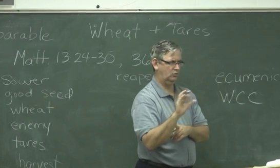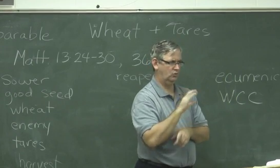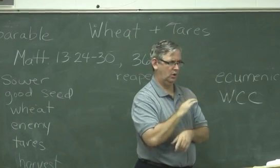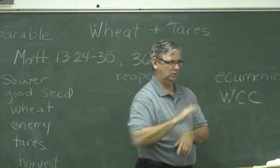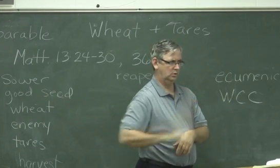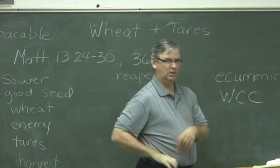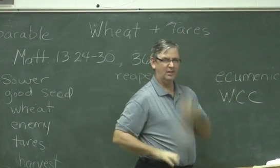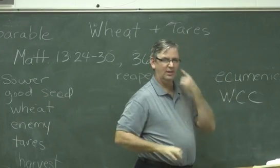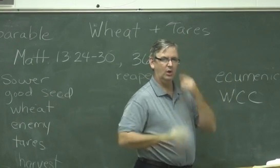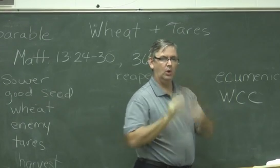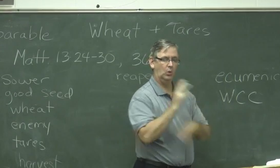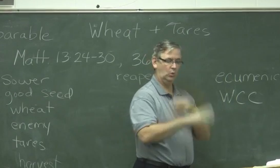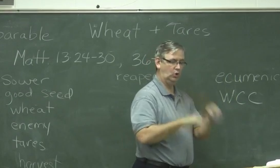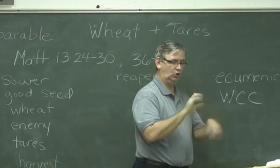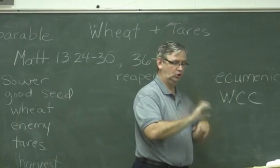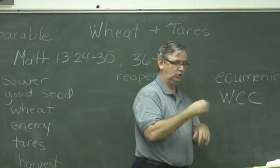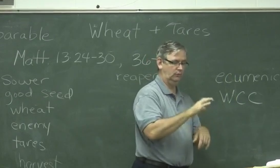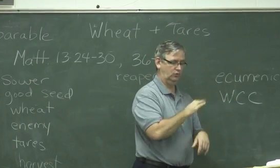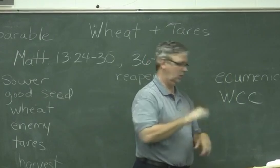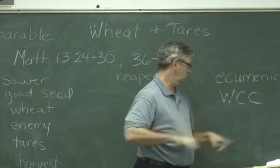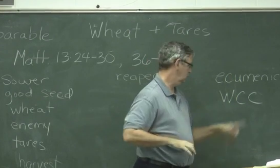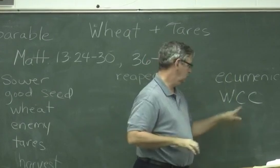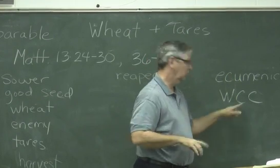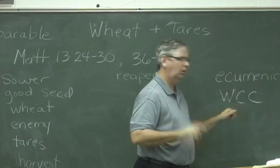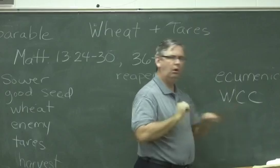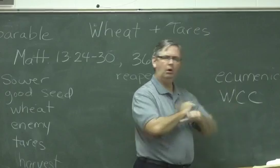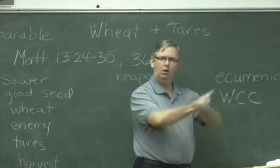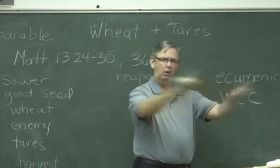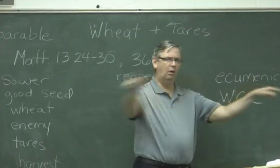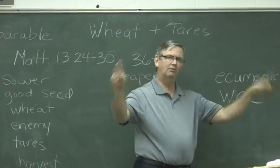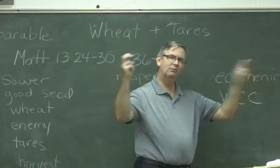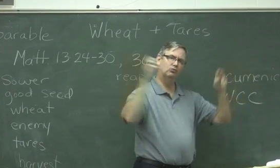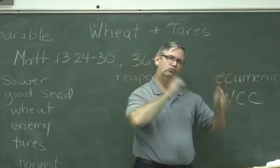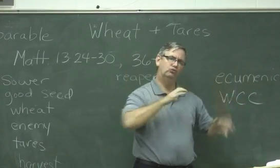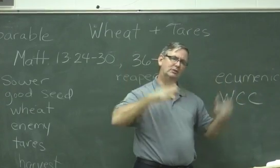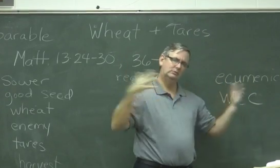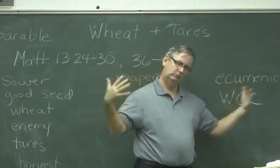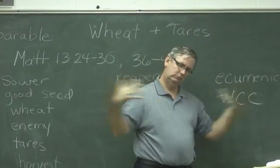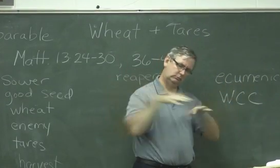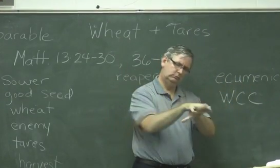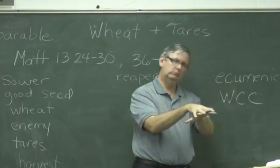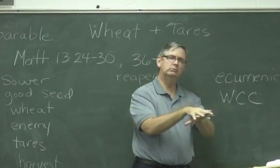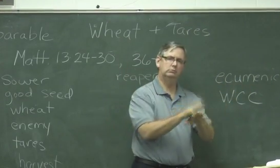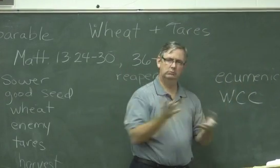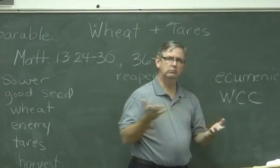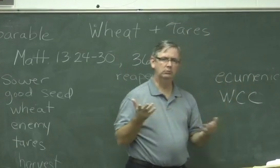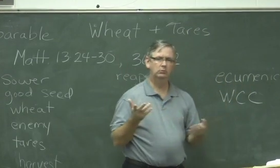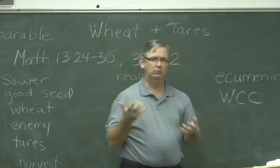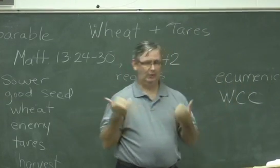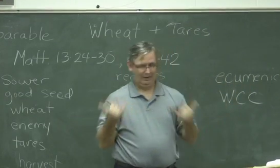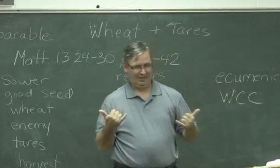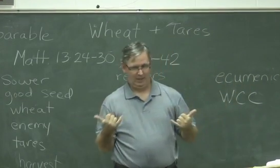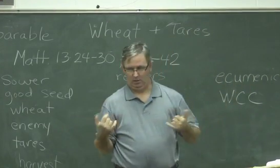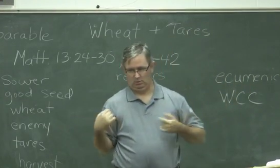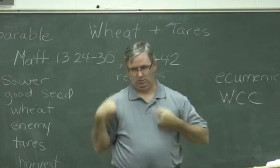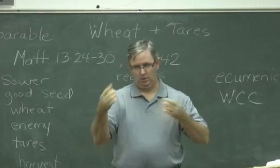of Christ. I think that's what it means. The World Church of Christ. It's where everybody meets